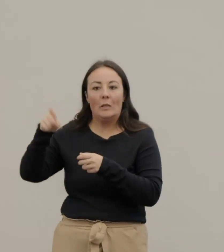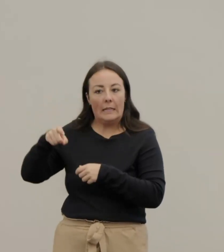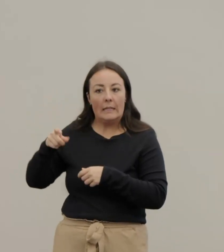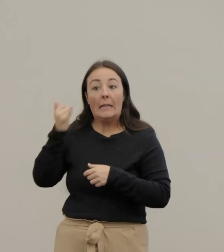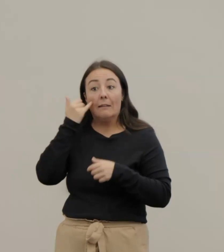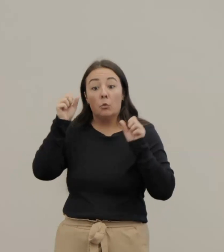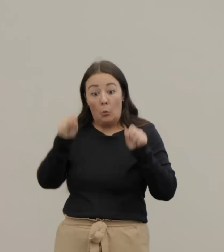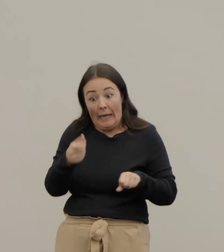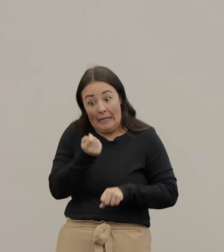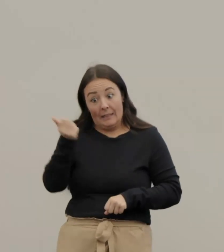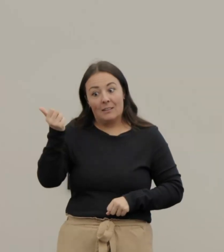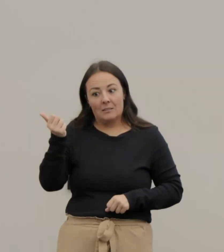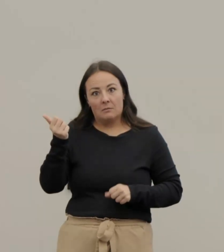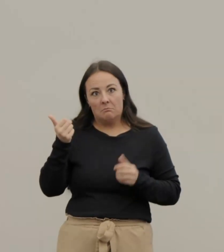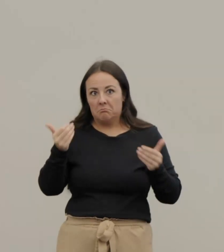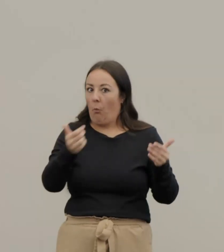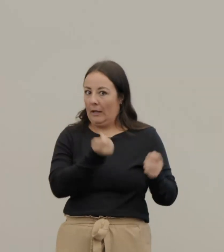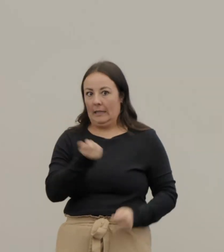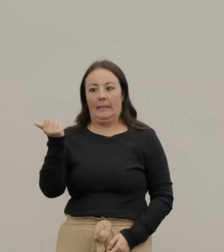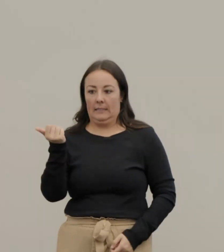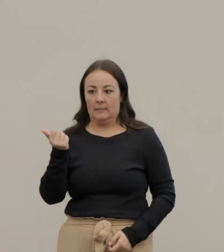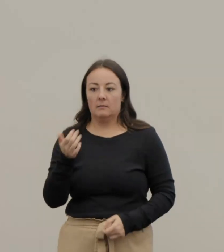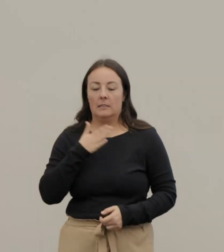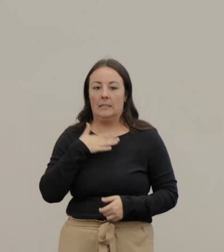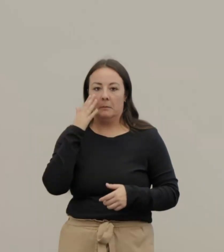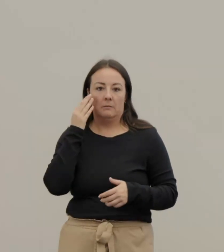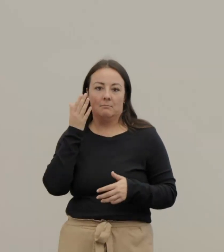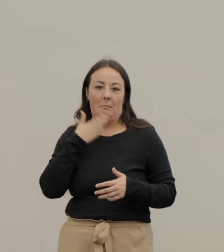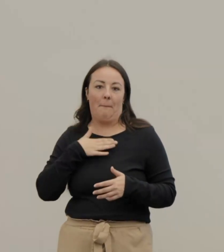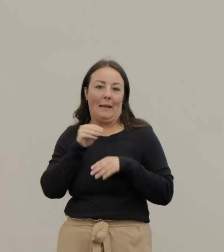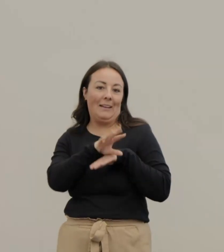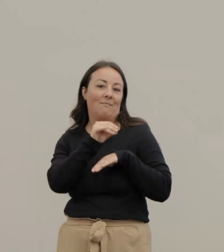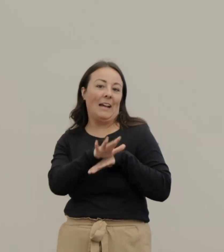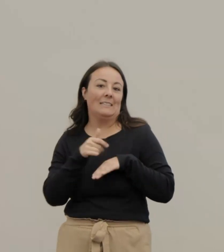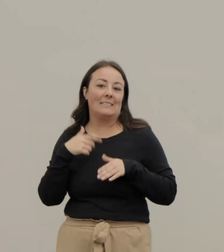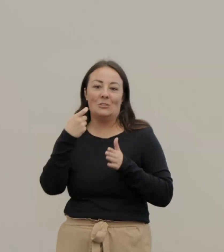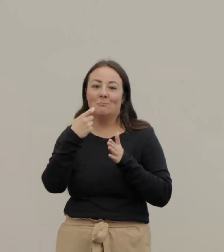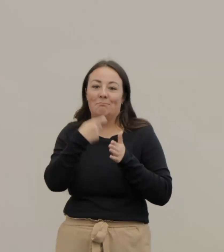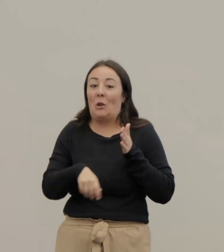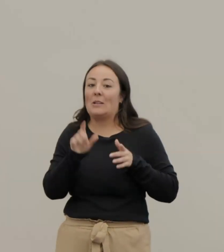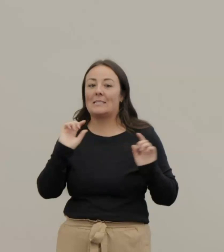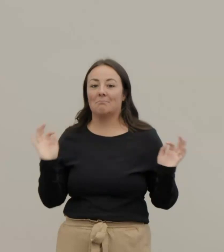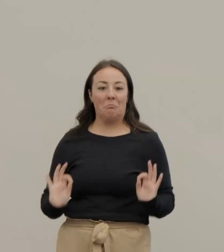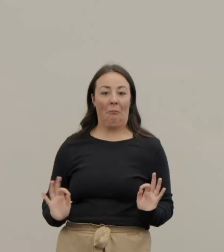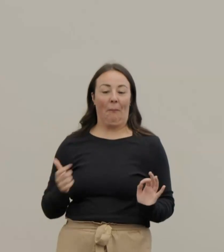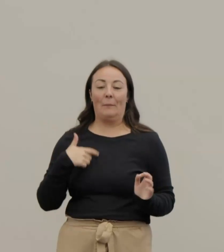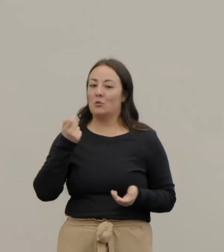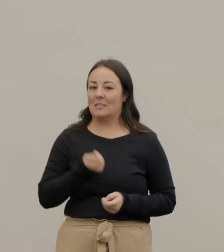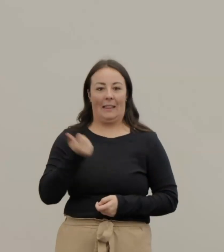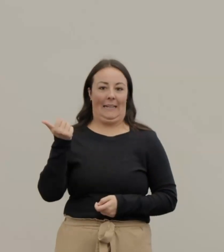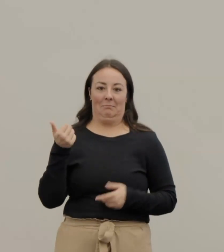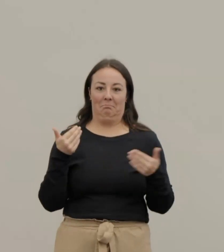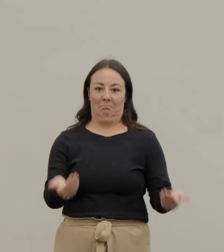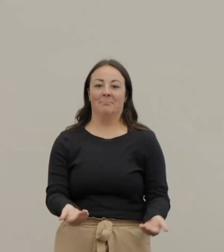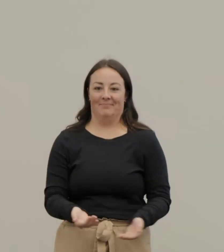down. My humble advice. Costs very little. Take it down.